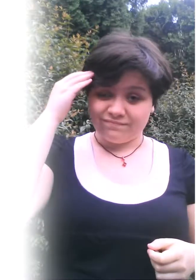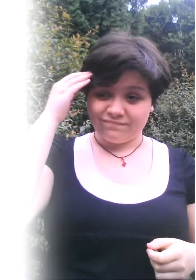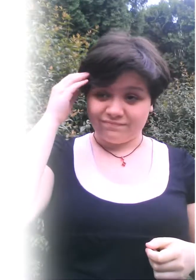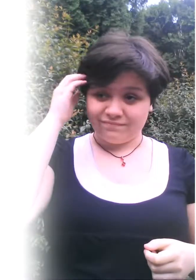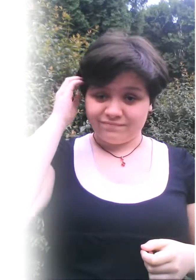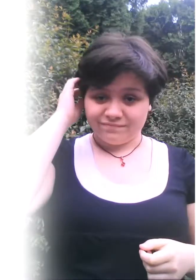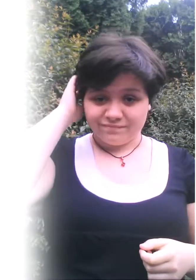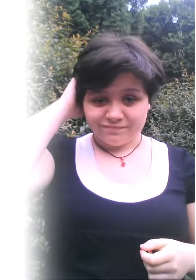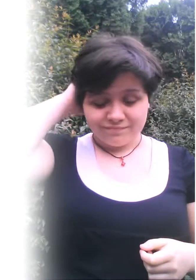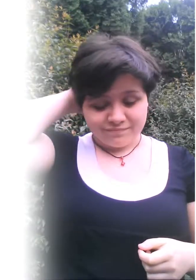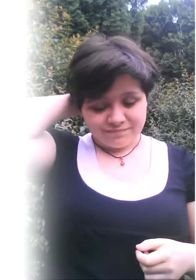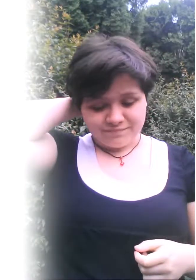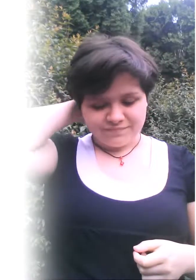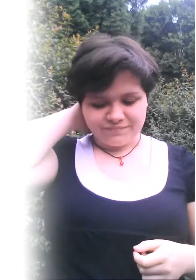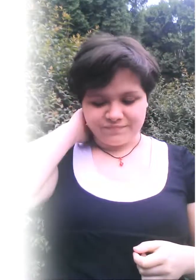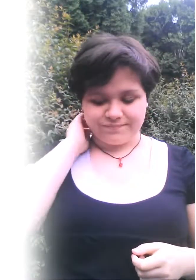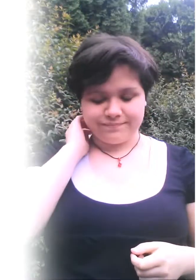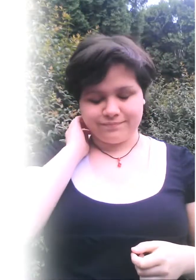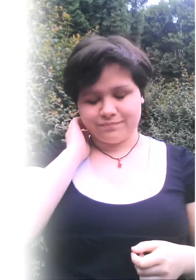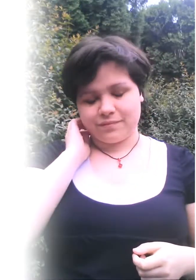know